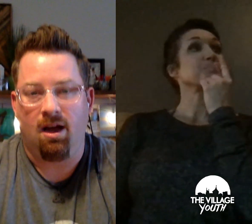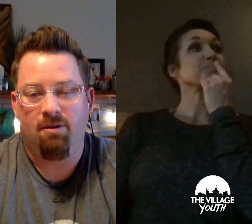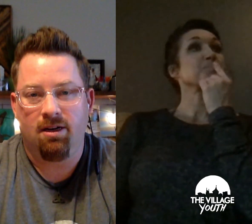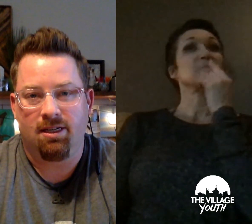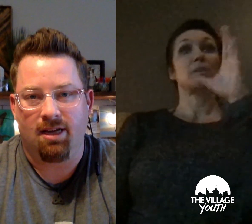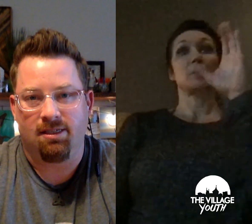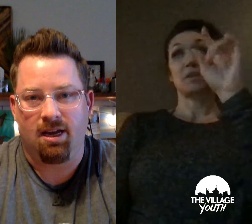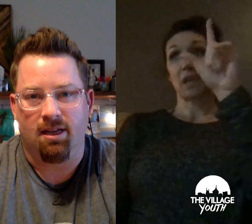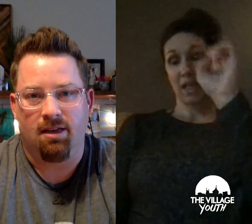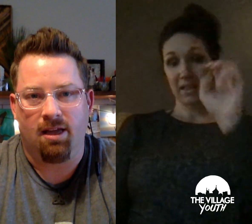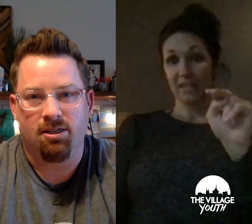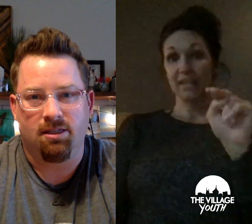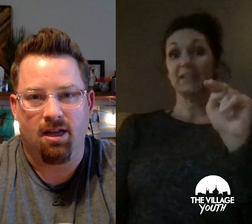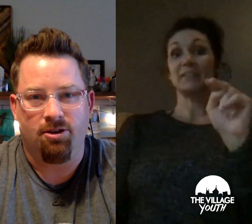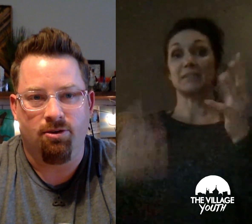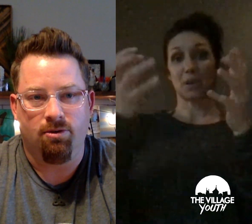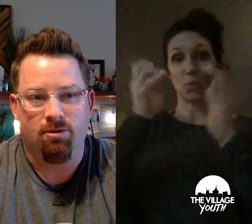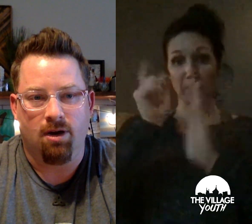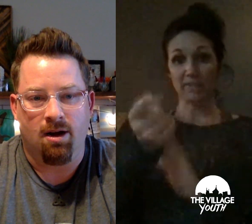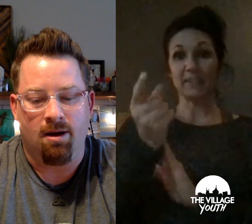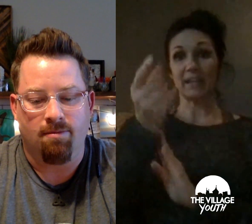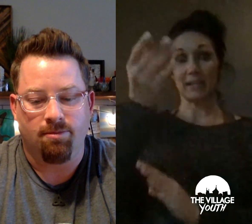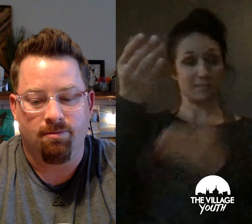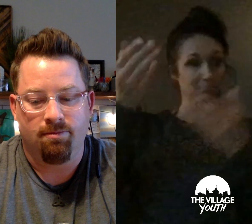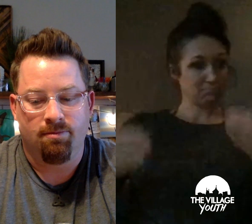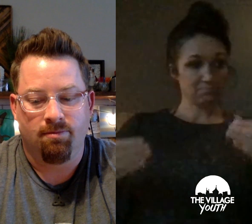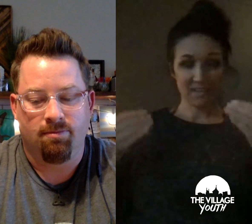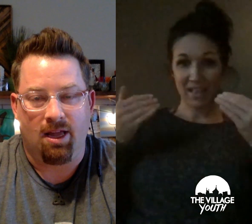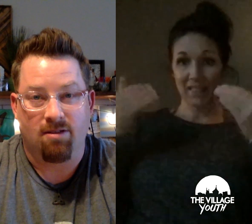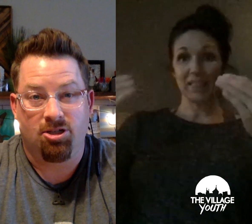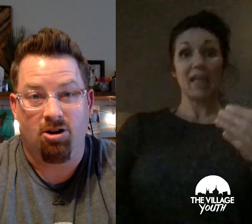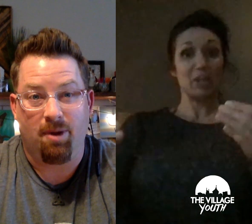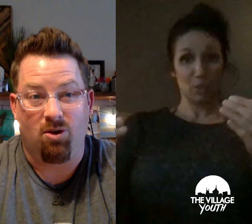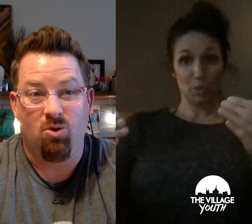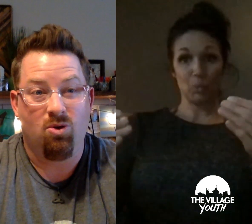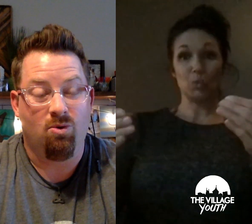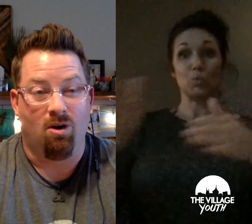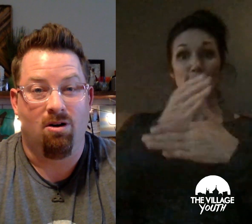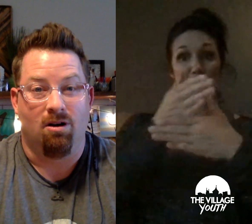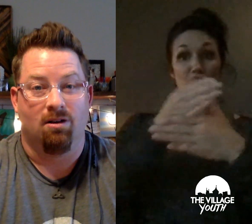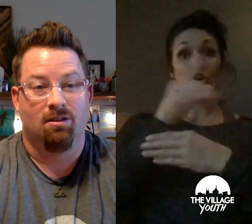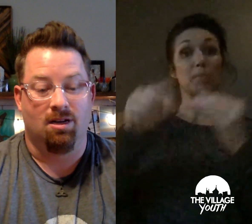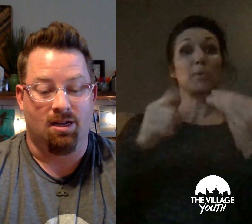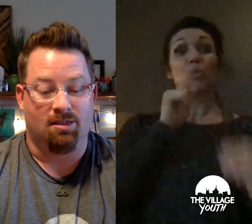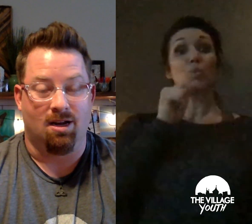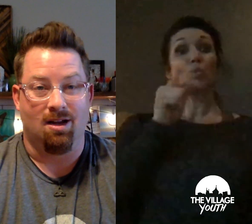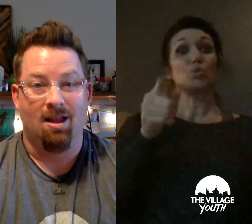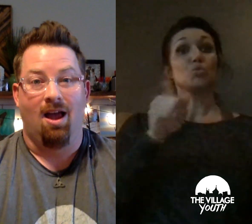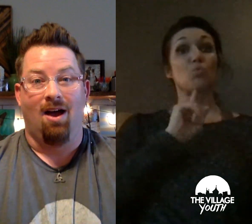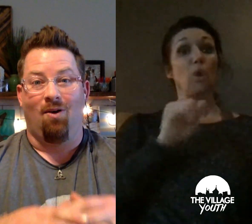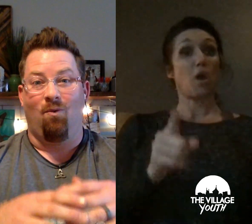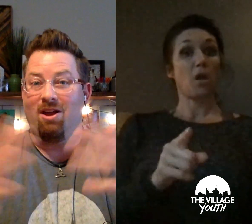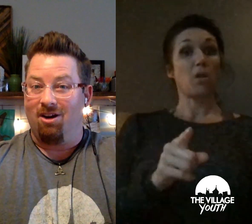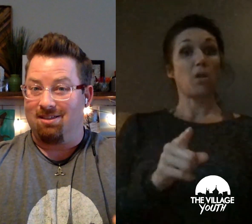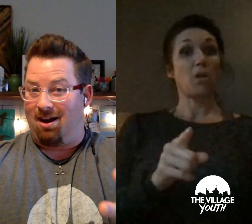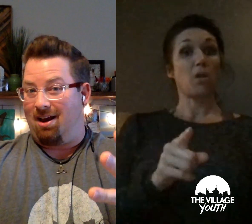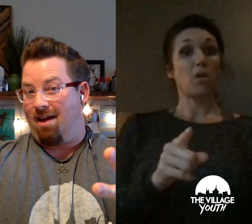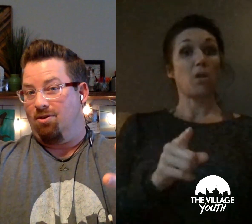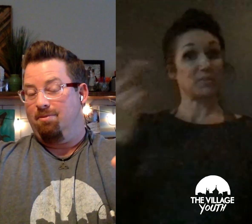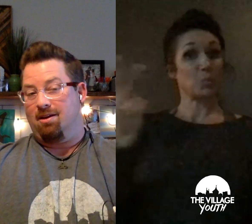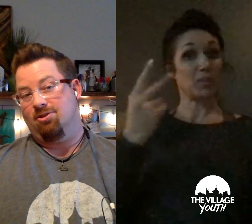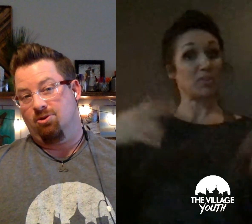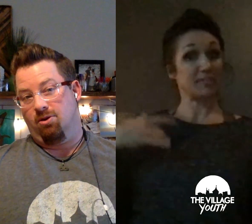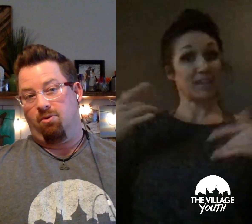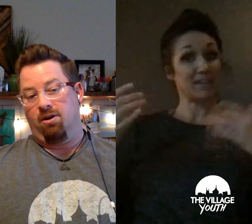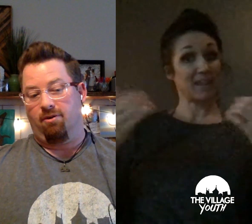Colleen, I wanted to take a second and just let you like share about who you are because we are excited to